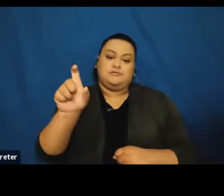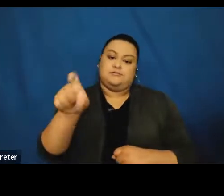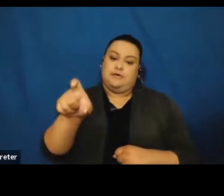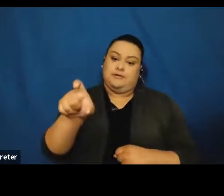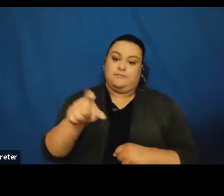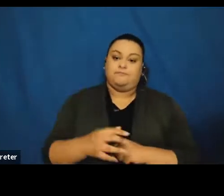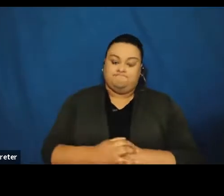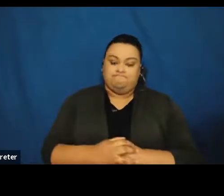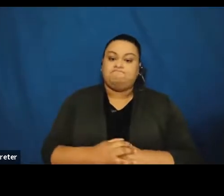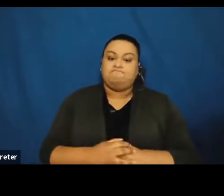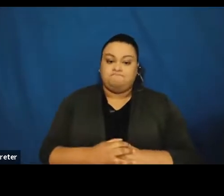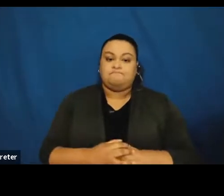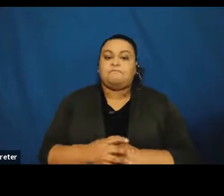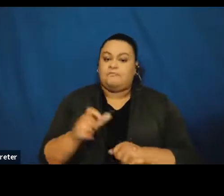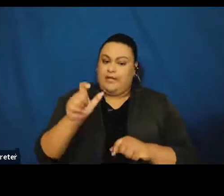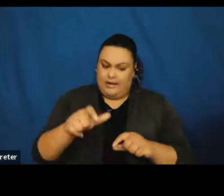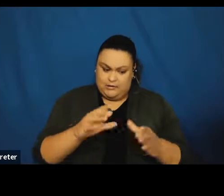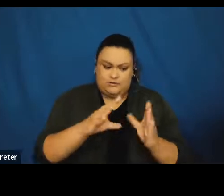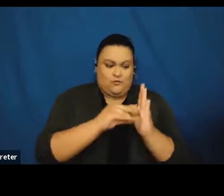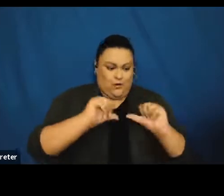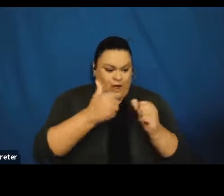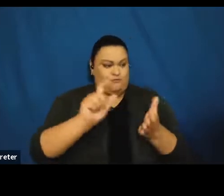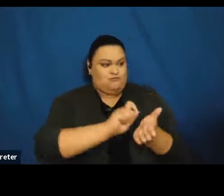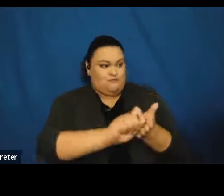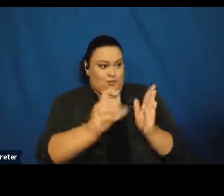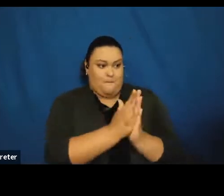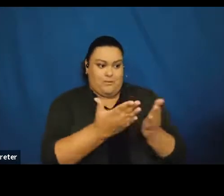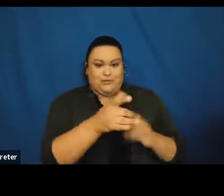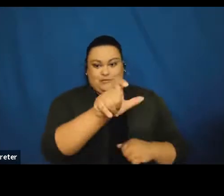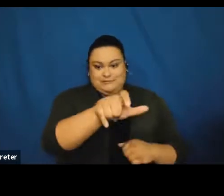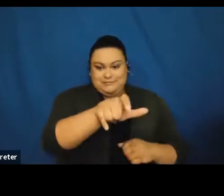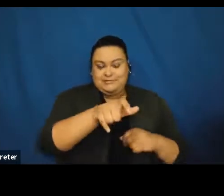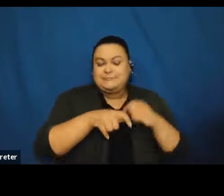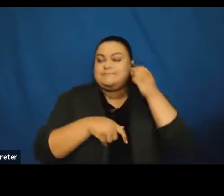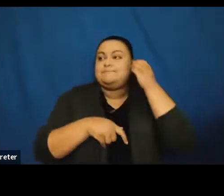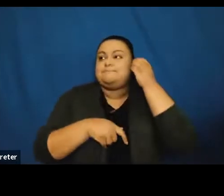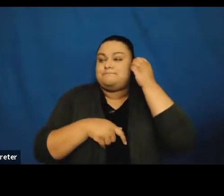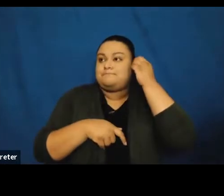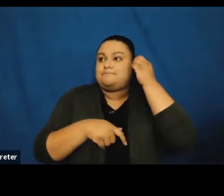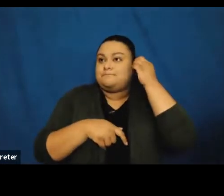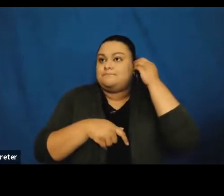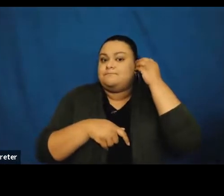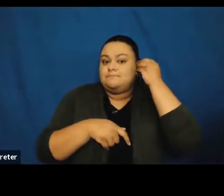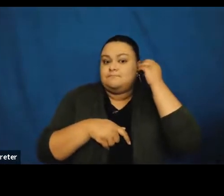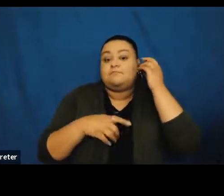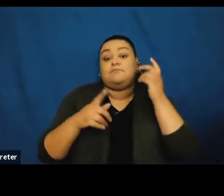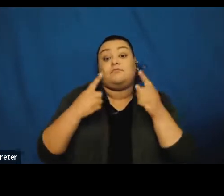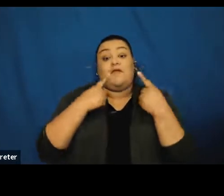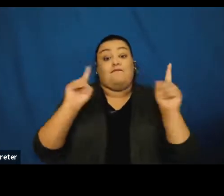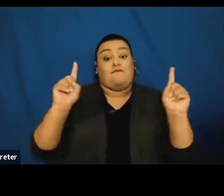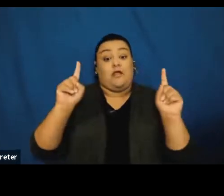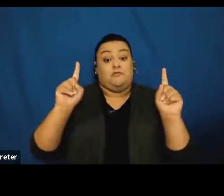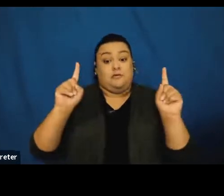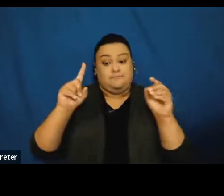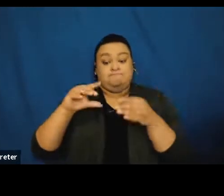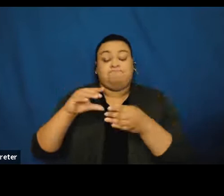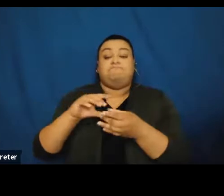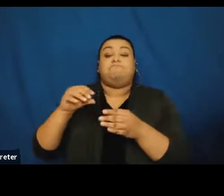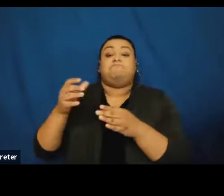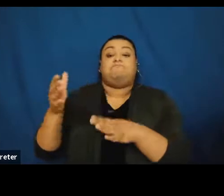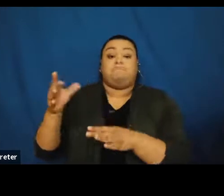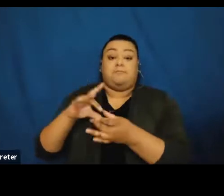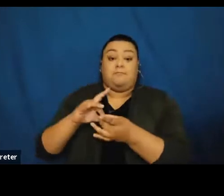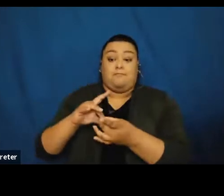to learn how to write a book, So I kept it in mind, and so when I finally was let out of prison on